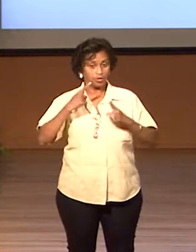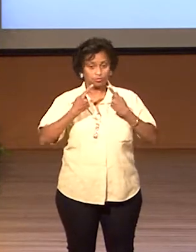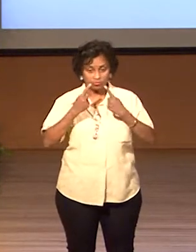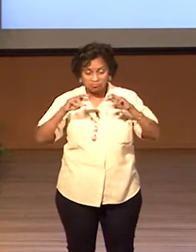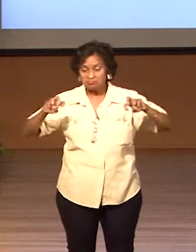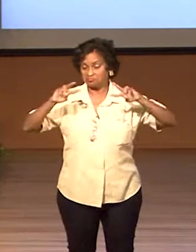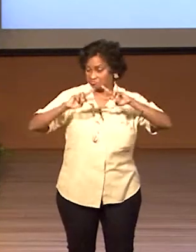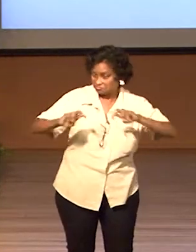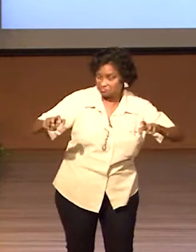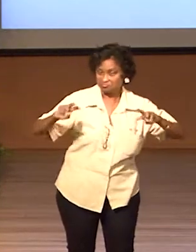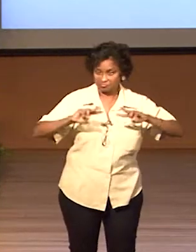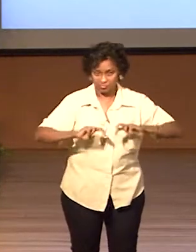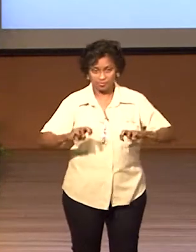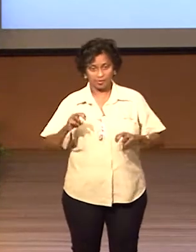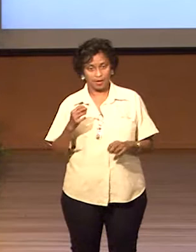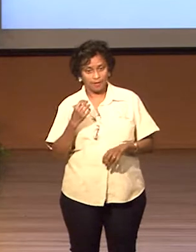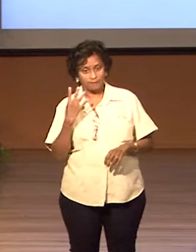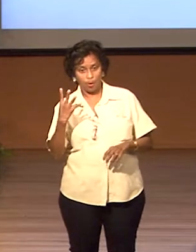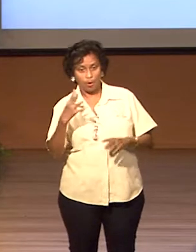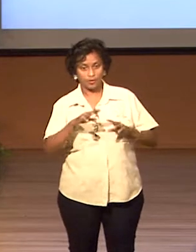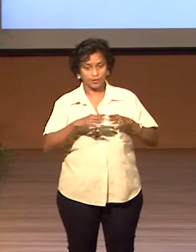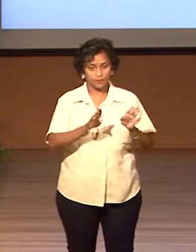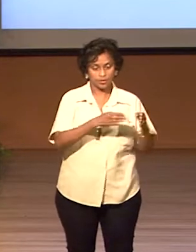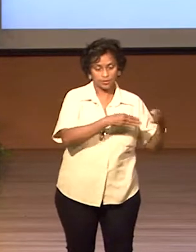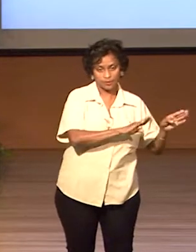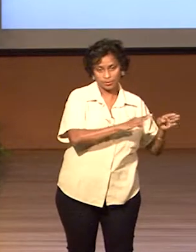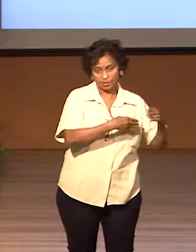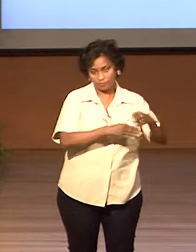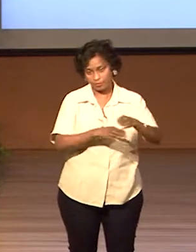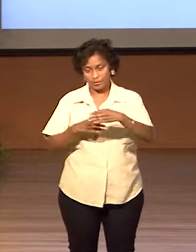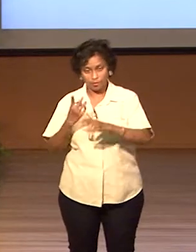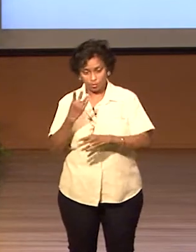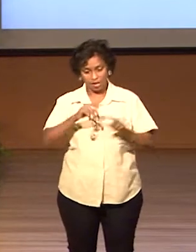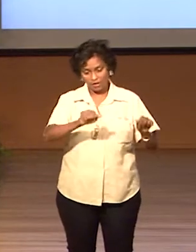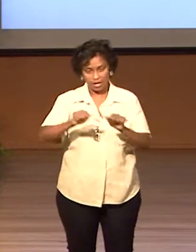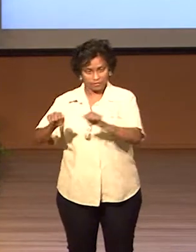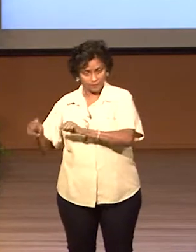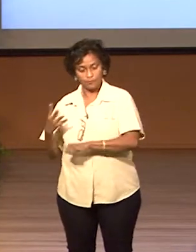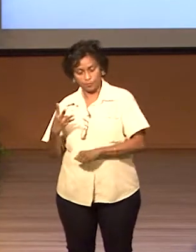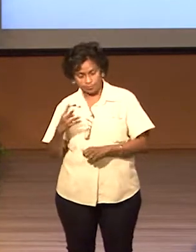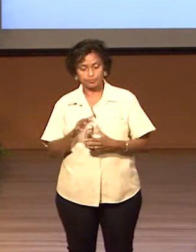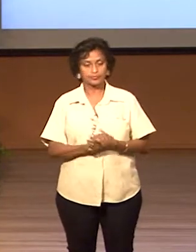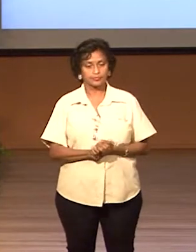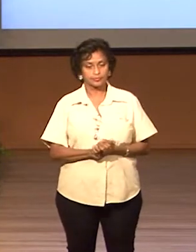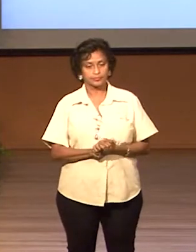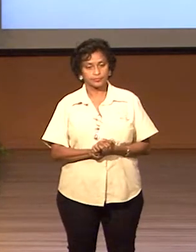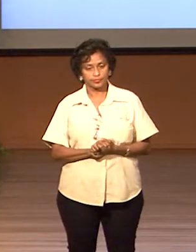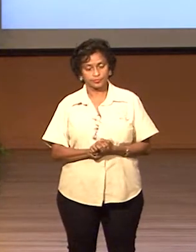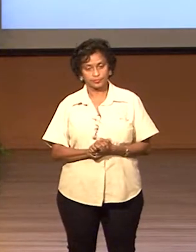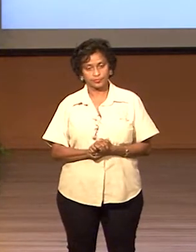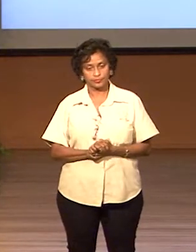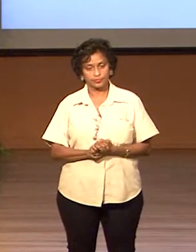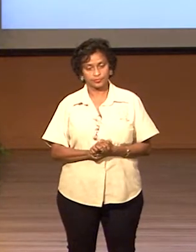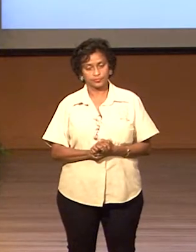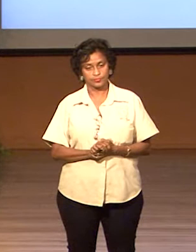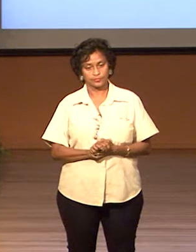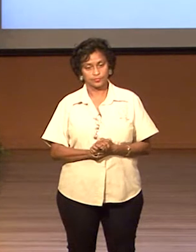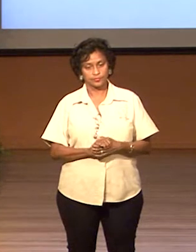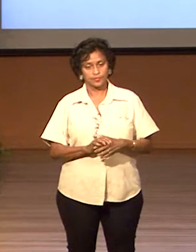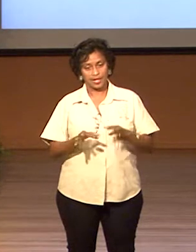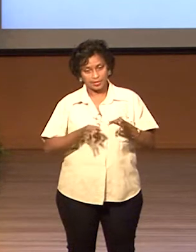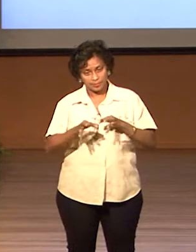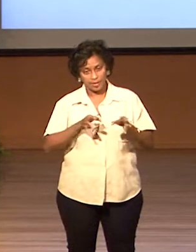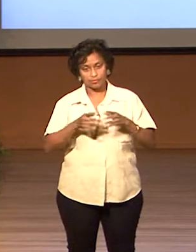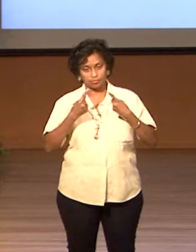these 4 boxes, but I've broken down the boxes just to explain, or in an attempt to explain more